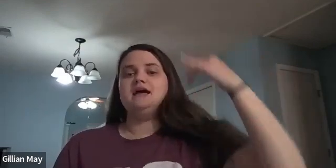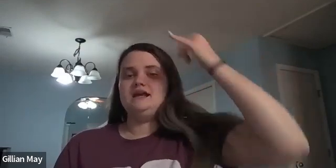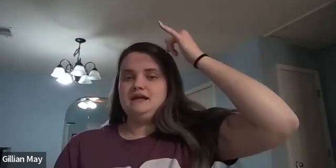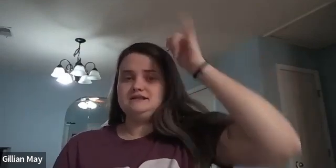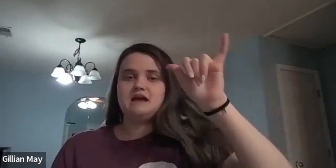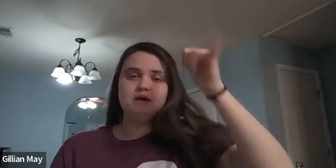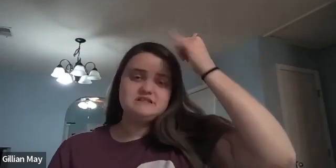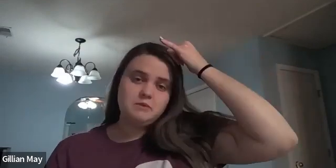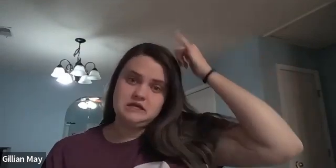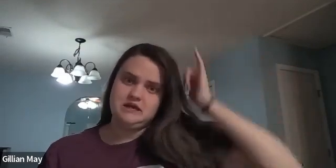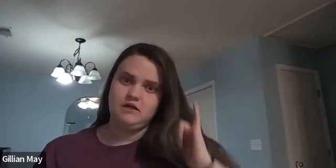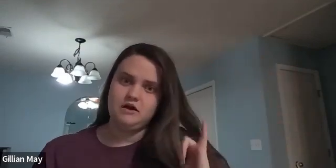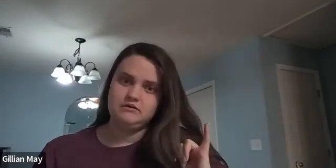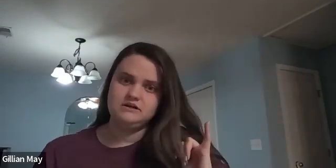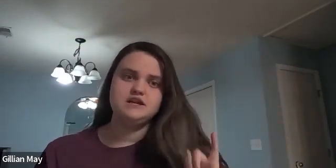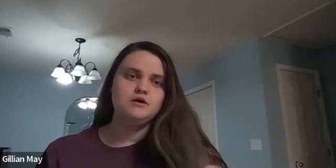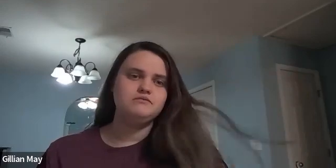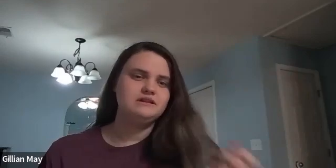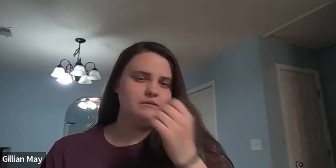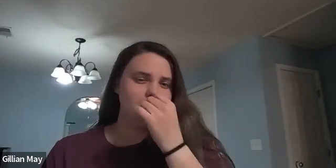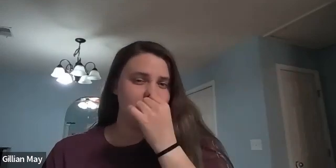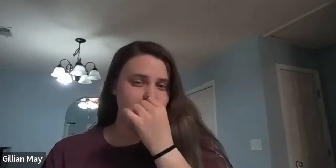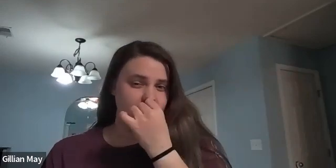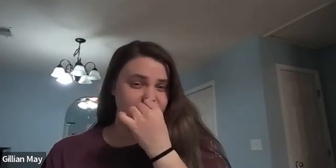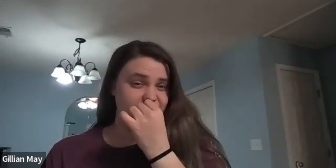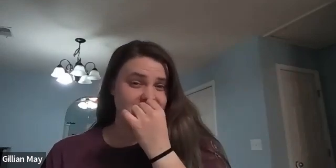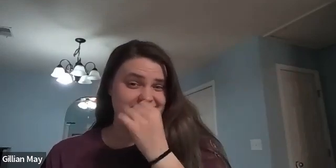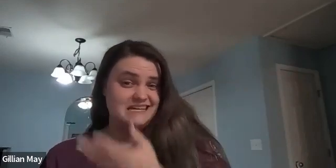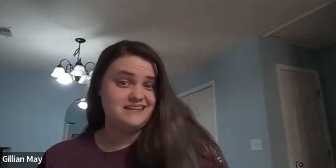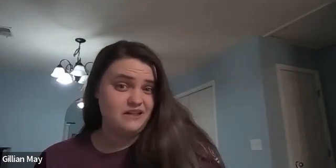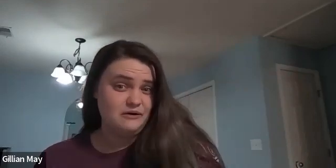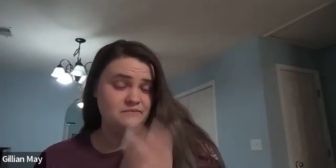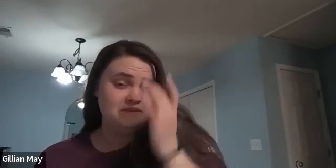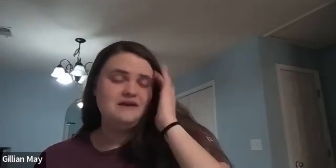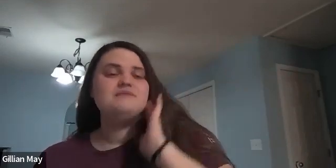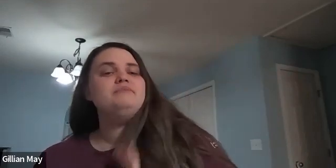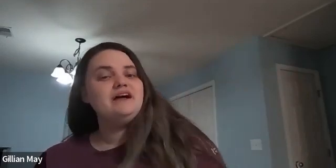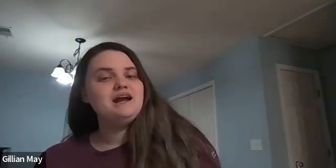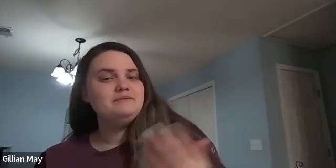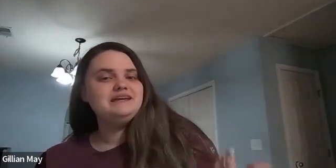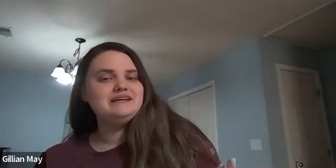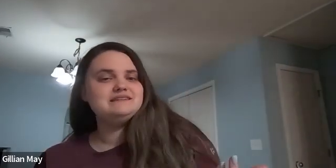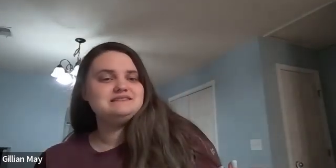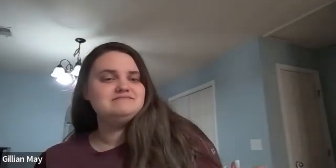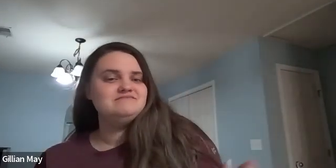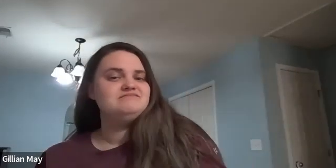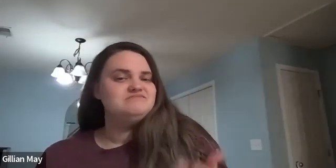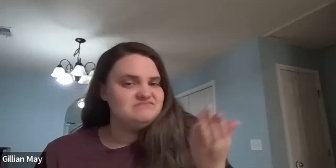And I was thinking about yellow because I know really we call it blonde. We don't really say yellow, but I mean, it's